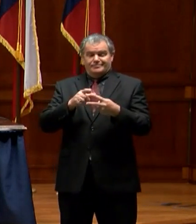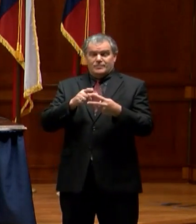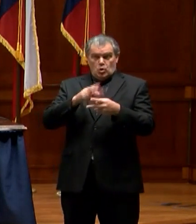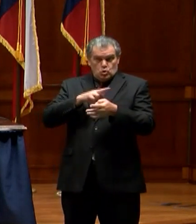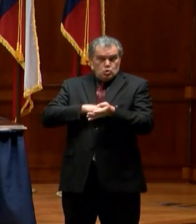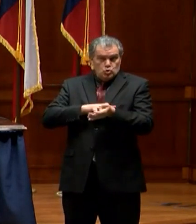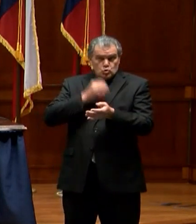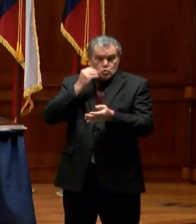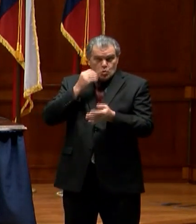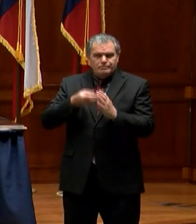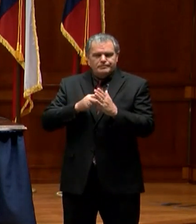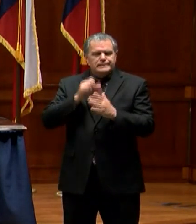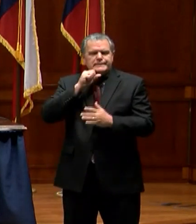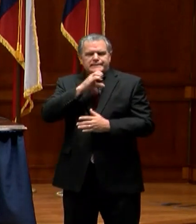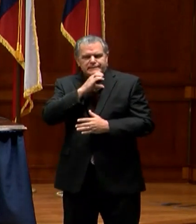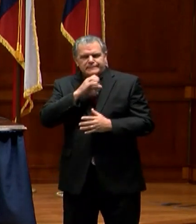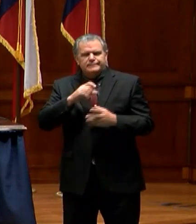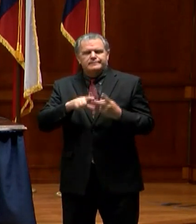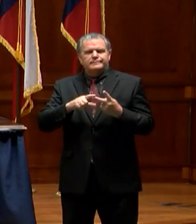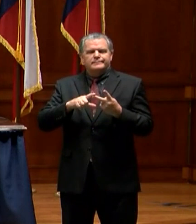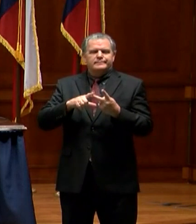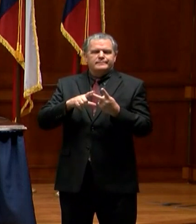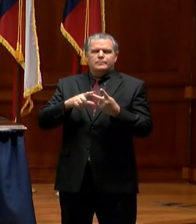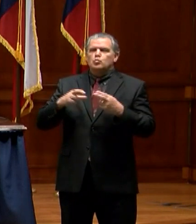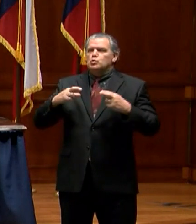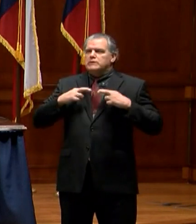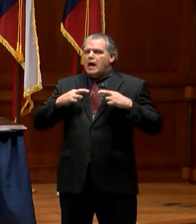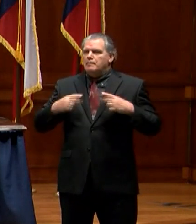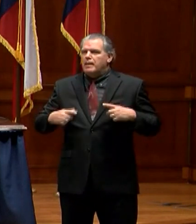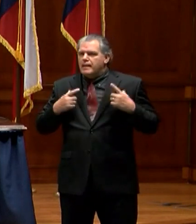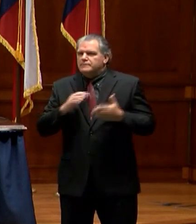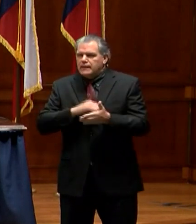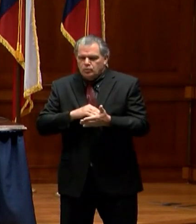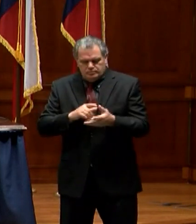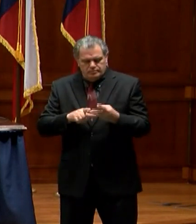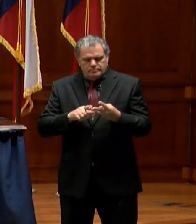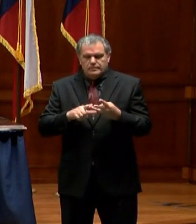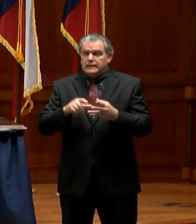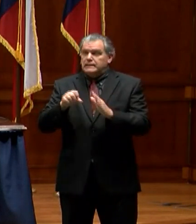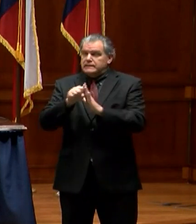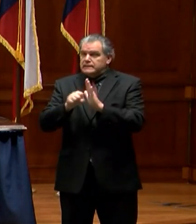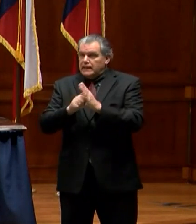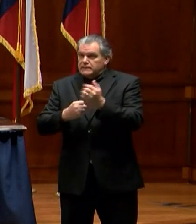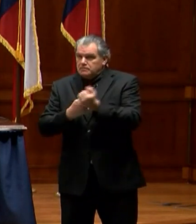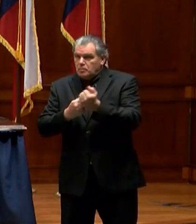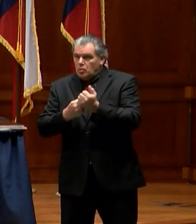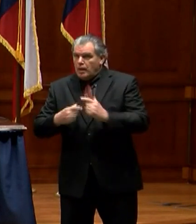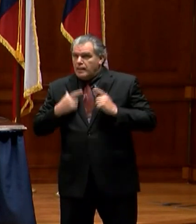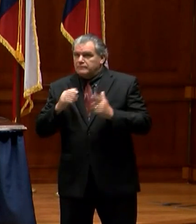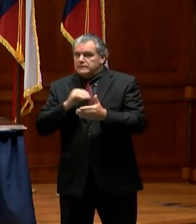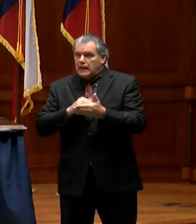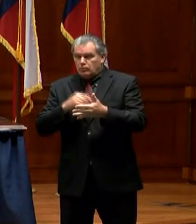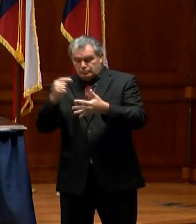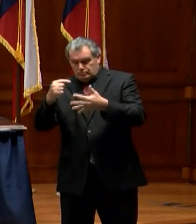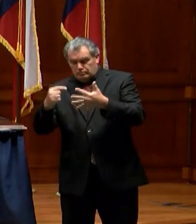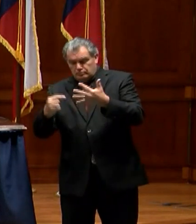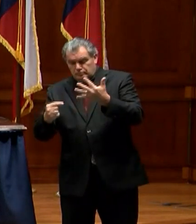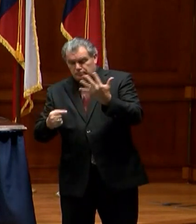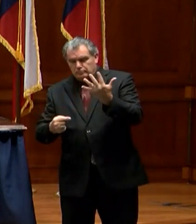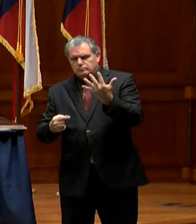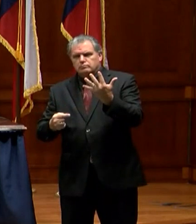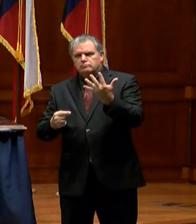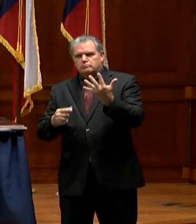facilities, retirement facilities, nursing homes, even state-supported living centers, all of these we look at in the